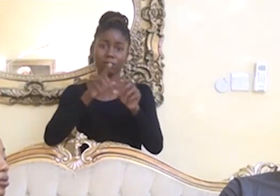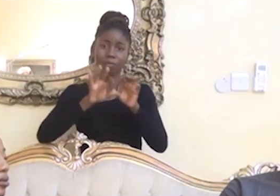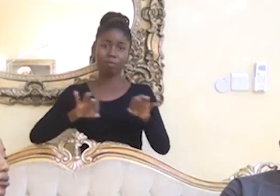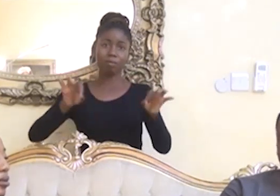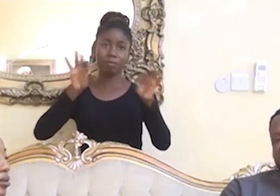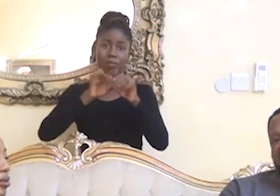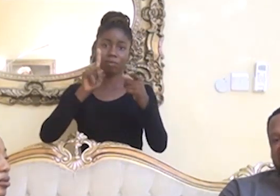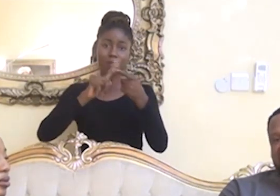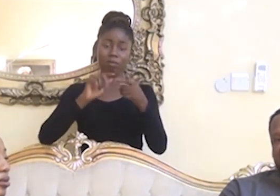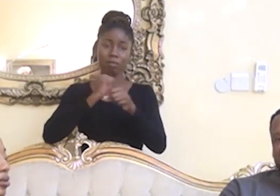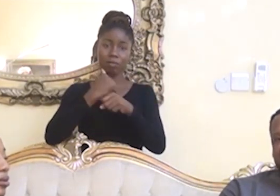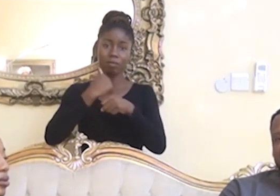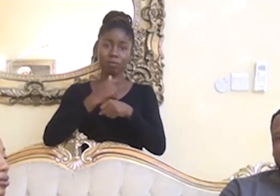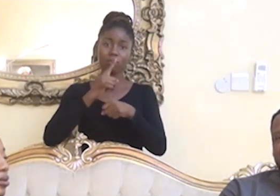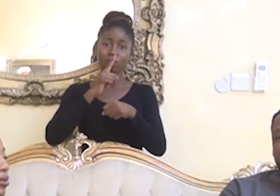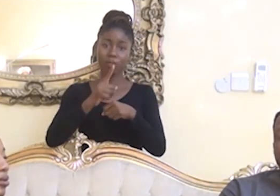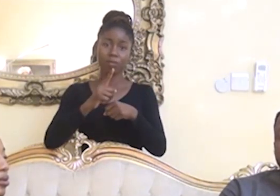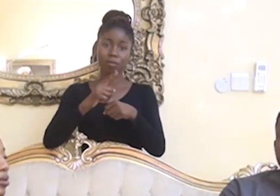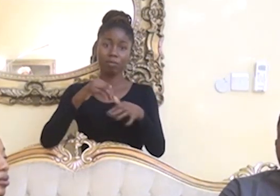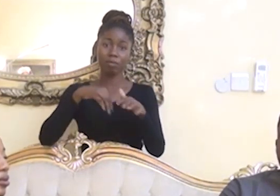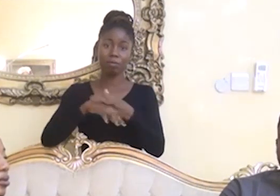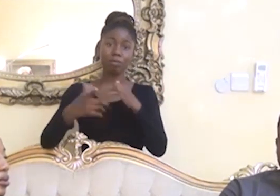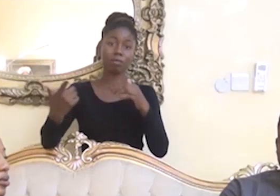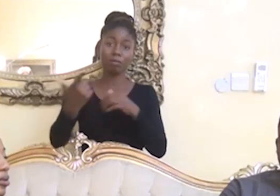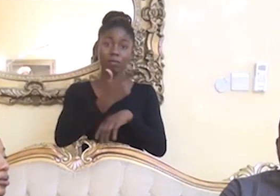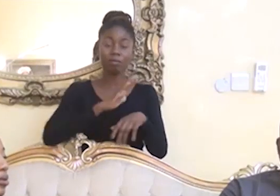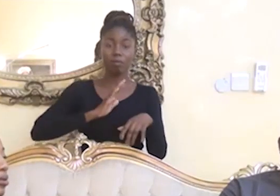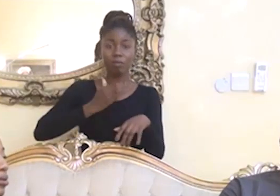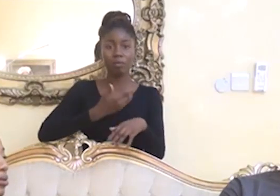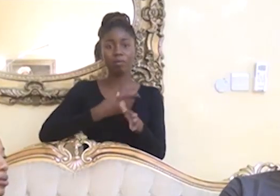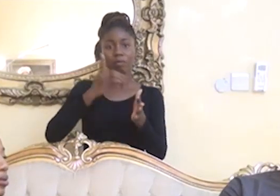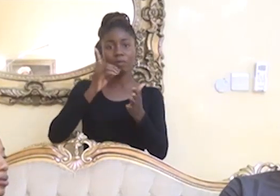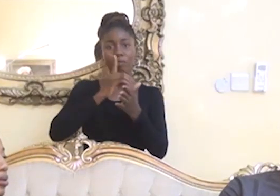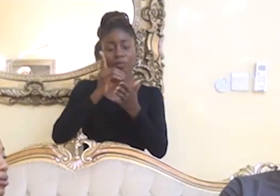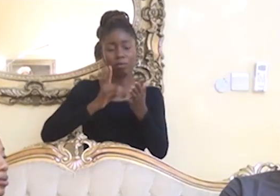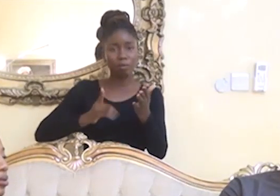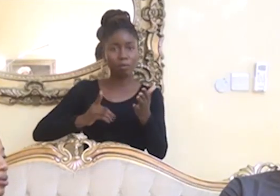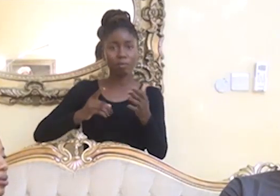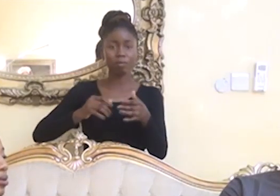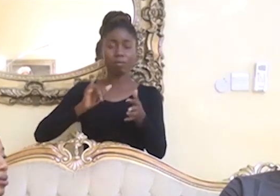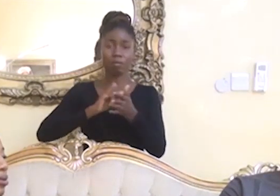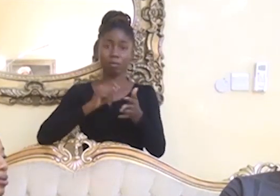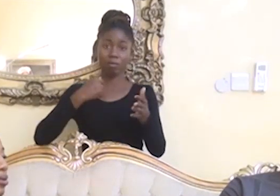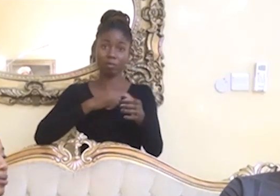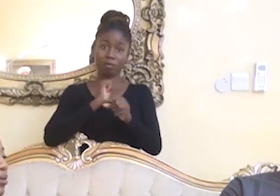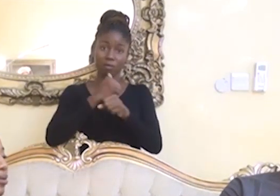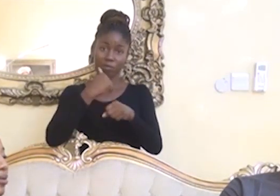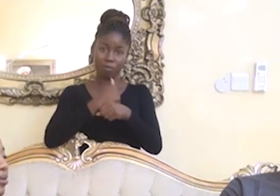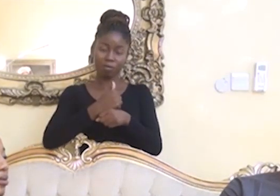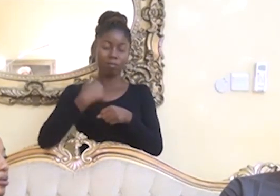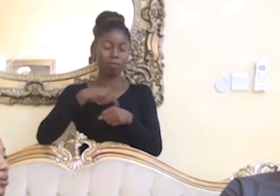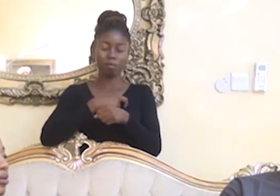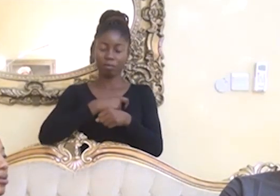make sure in all our designs that will make it